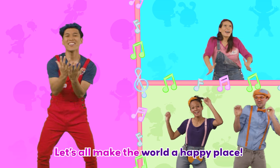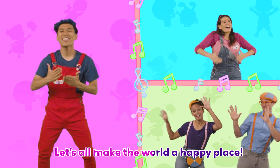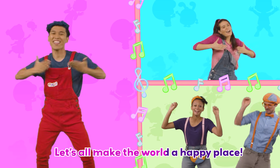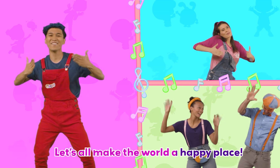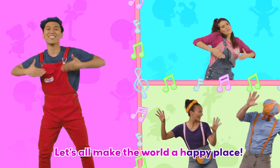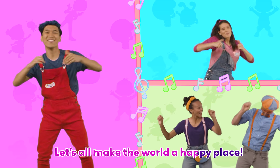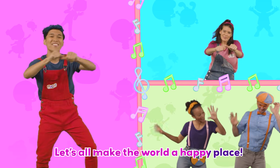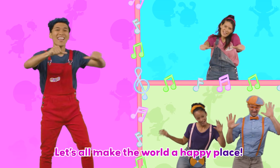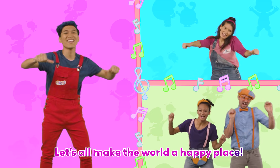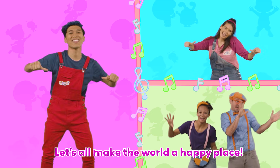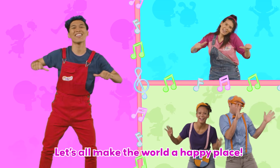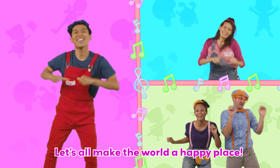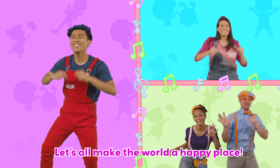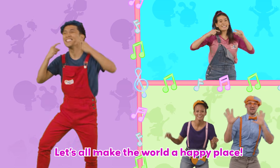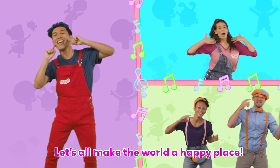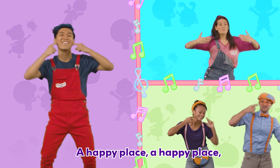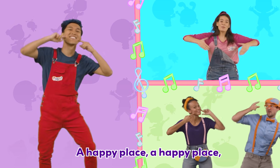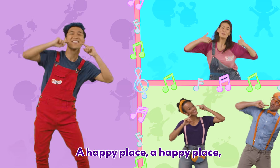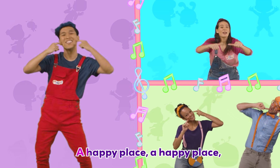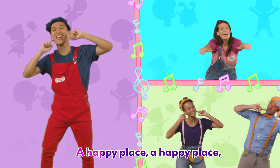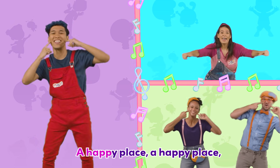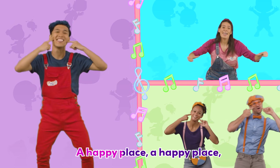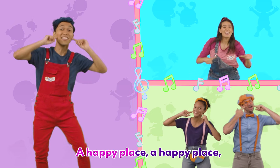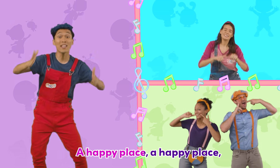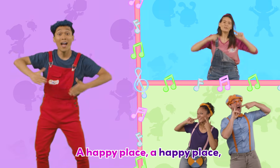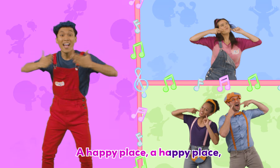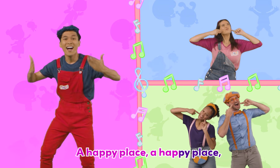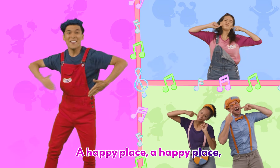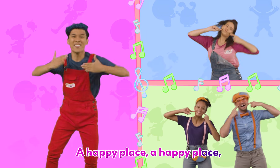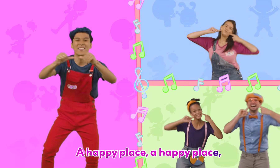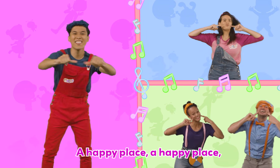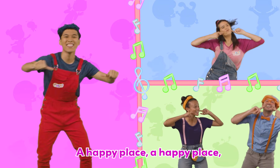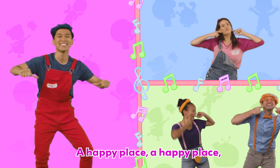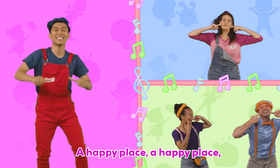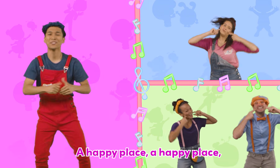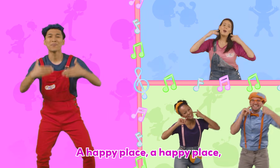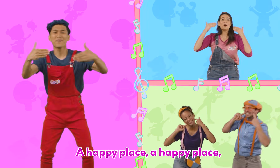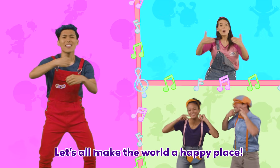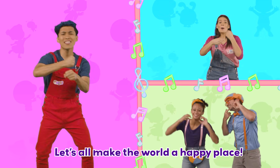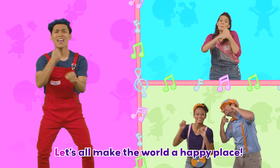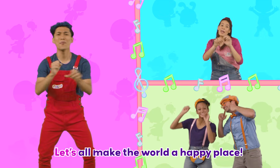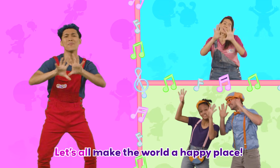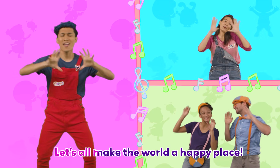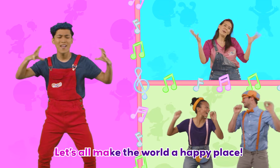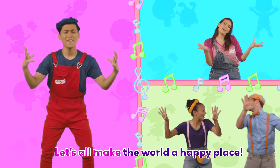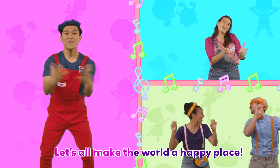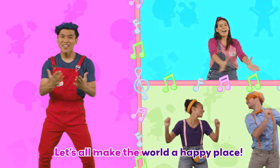a happy place. A happy place, a happy place. Let's all make the world